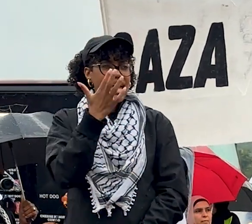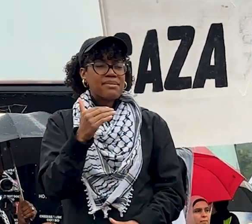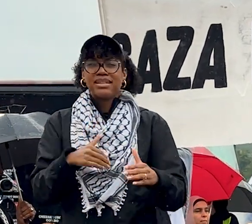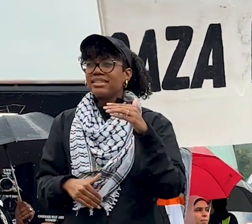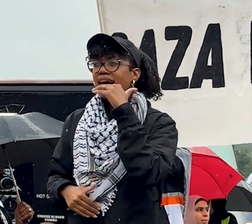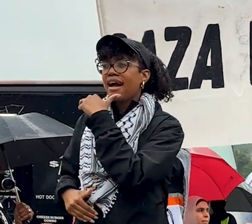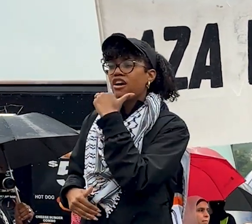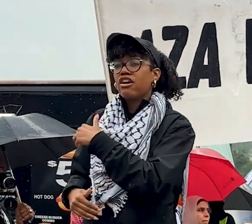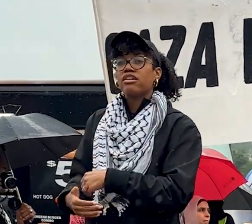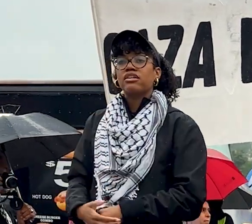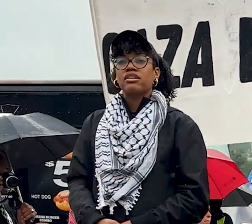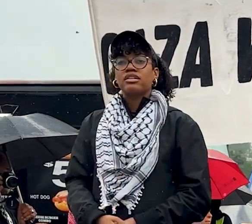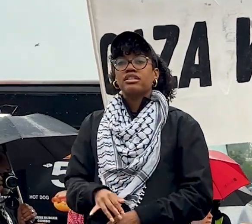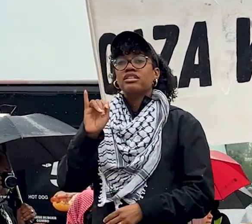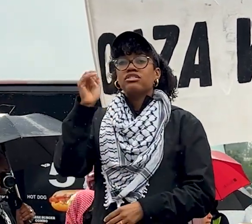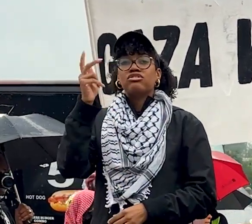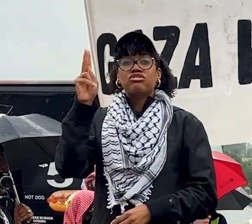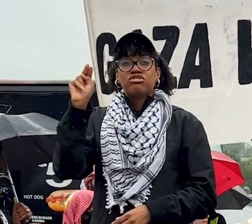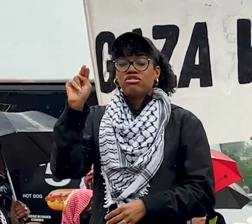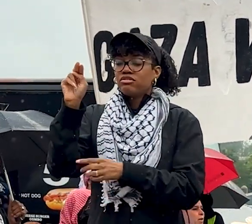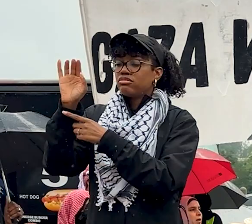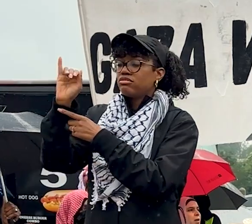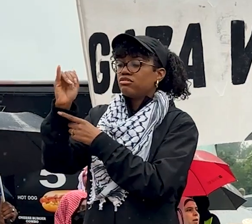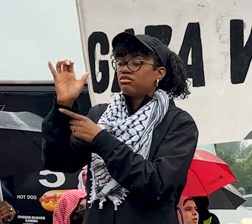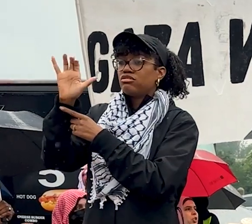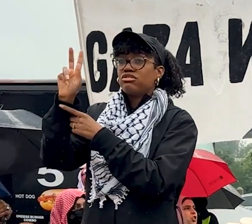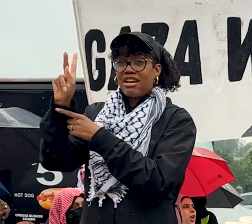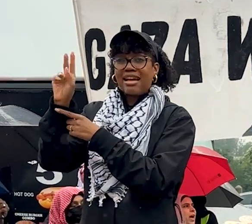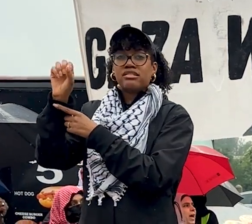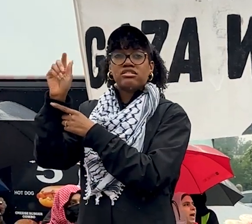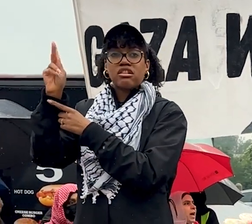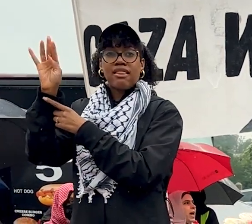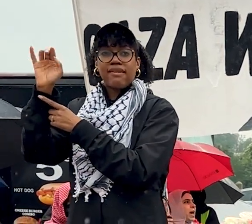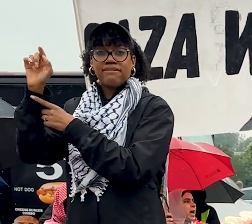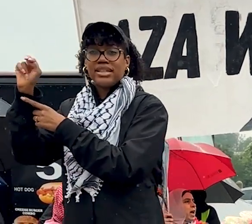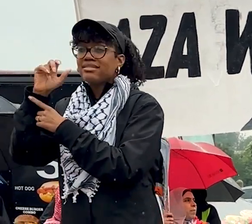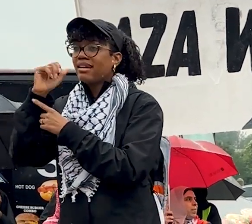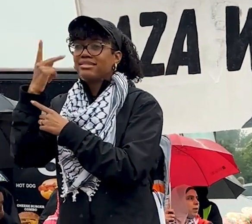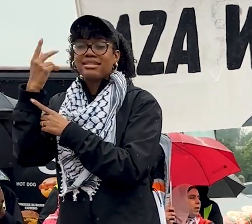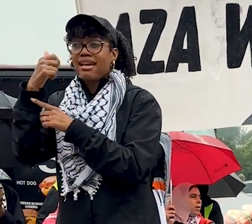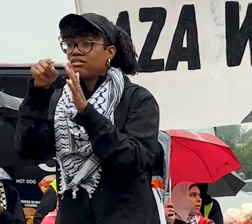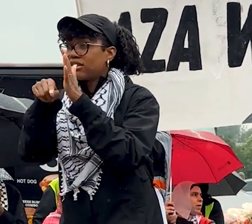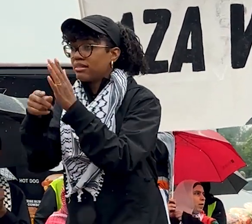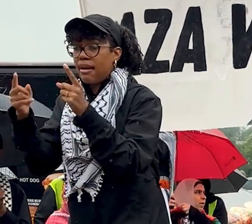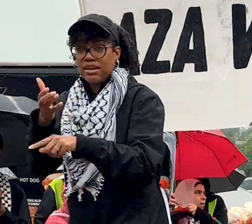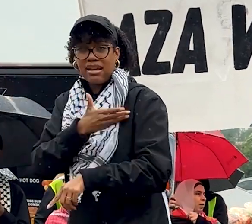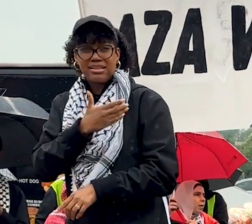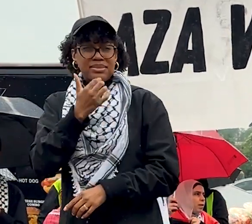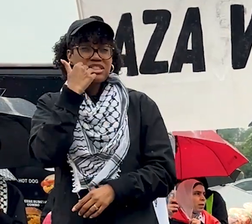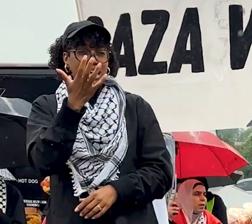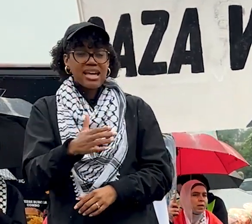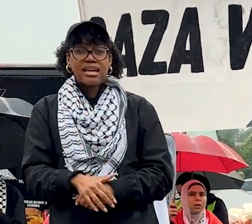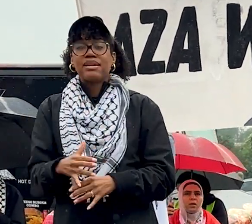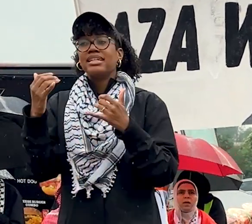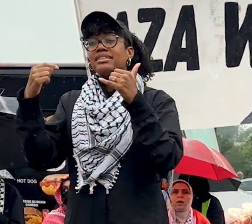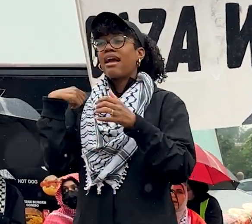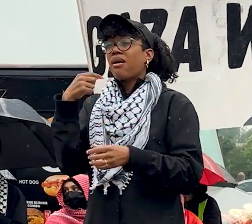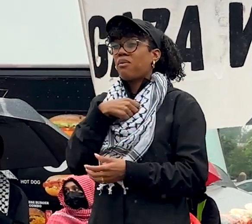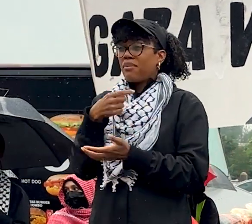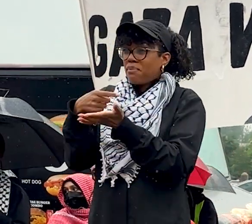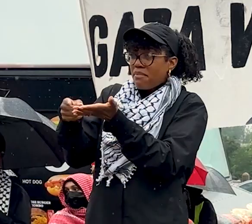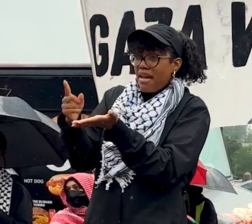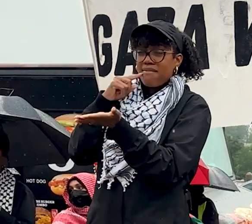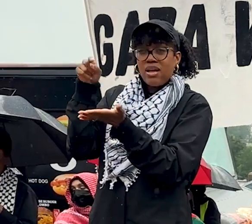Jack Sullivan doesn't see genocide taking place in Gaza. Now we're funding this war